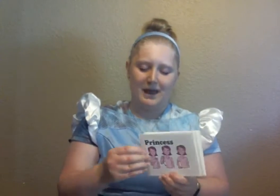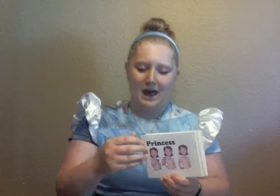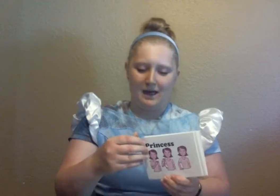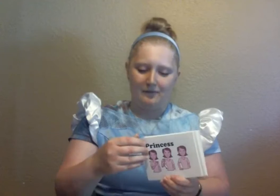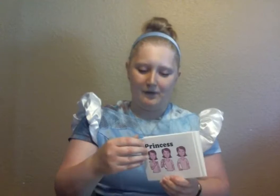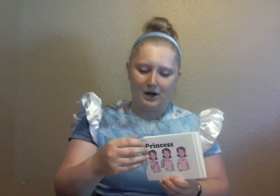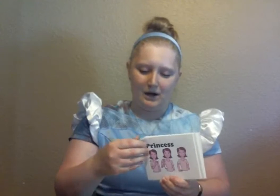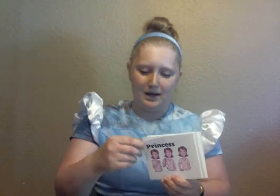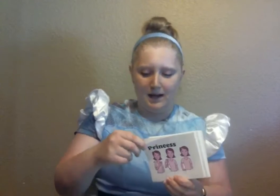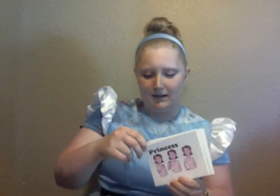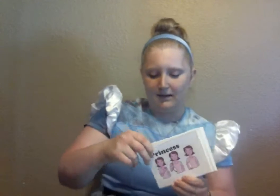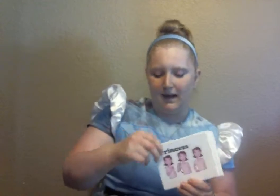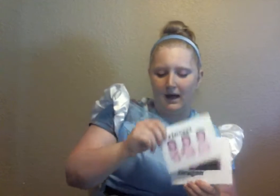Okay, for our next sign,